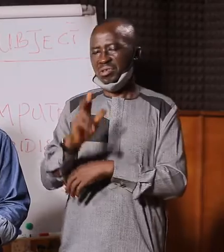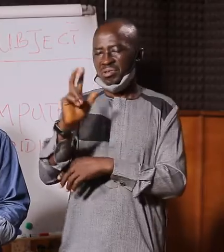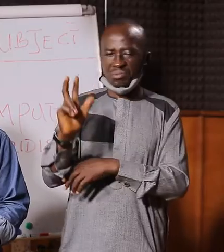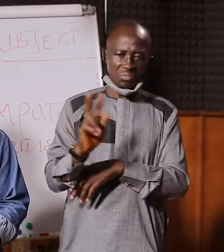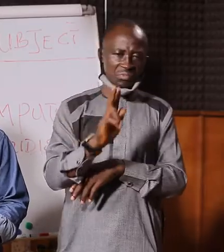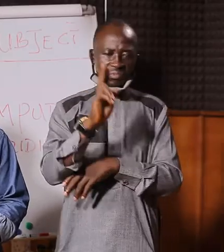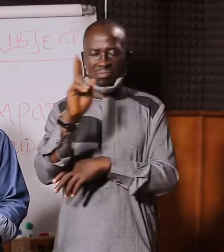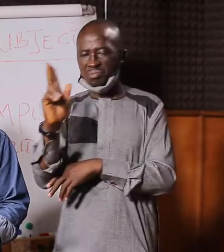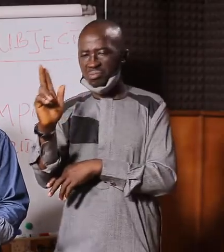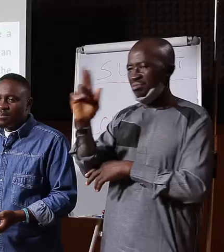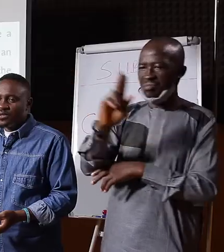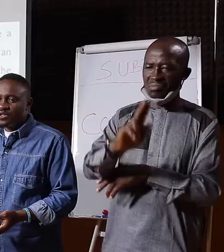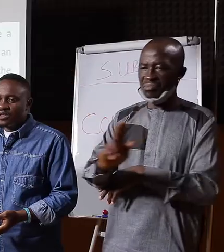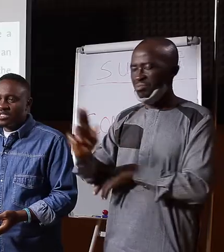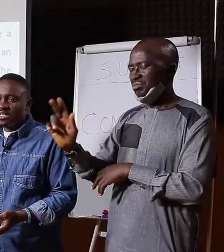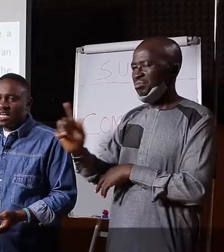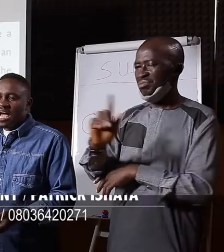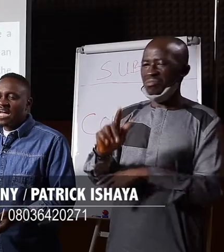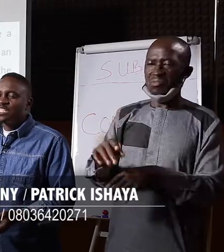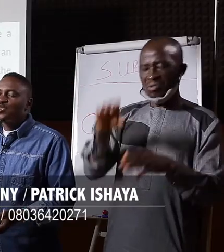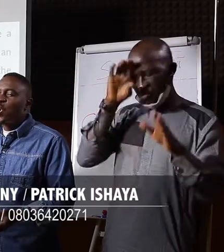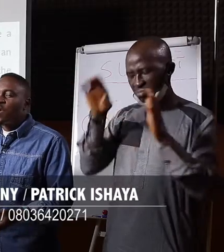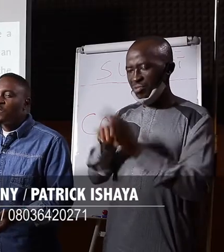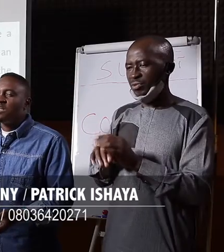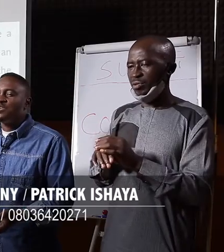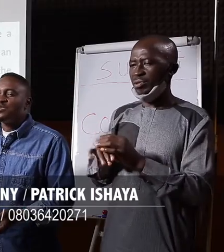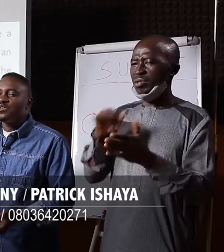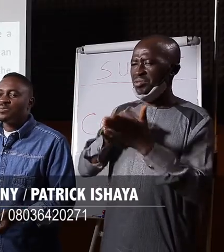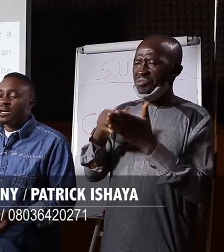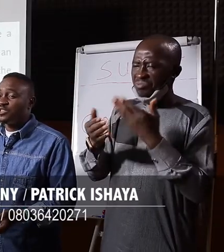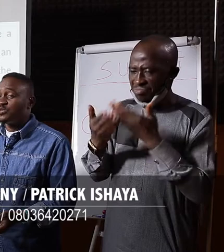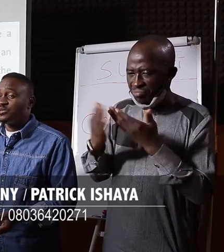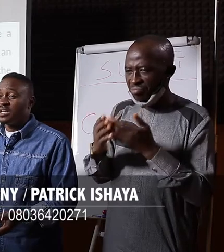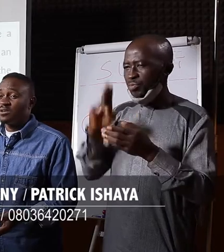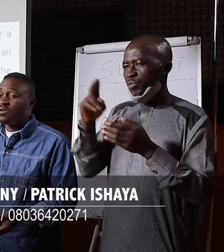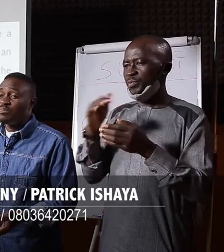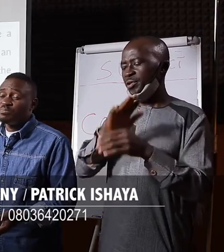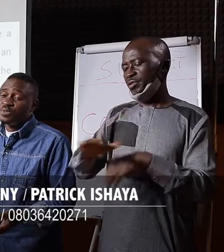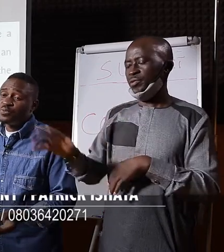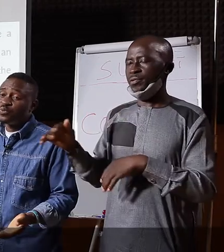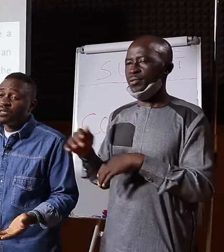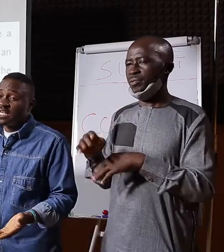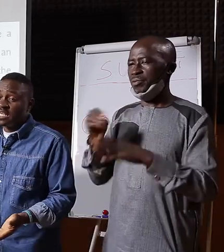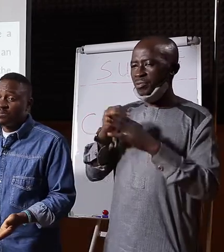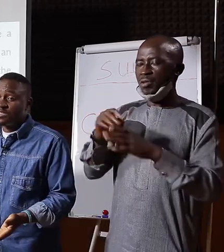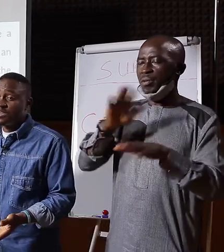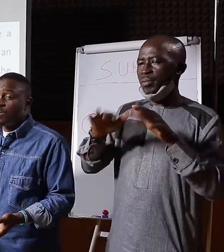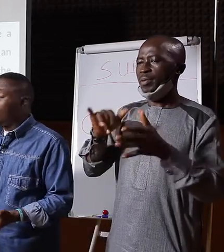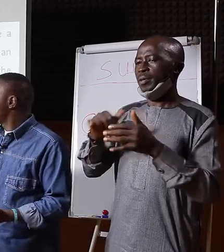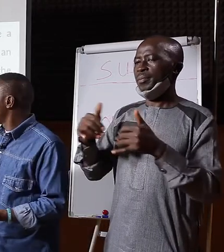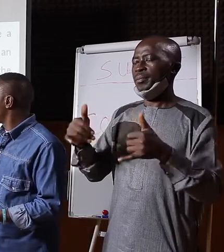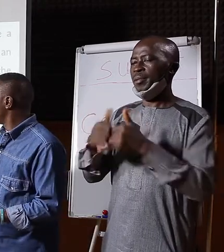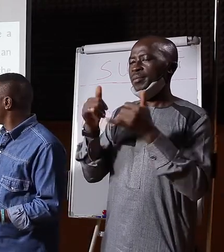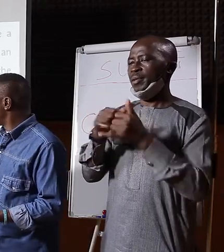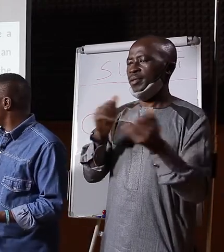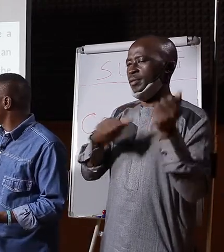moves. It's also used in moving pictures, and it's commonly used by children or people who play games.